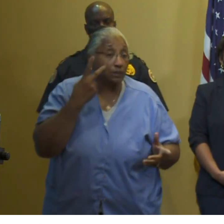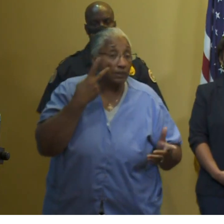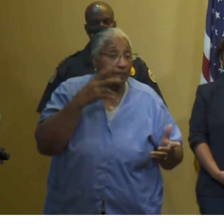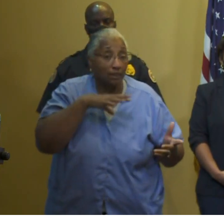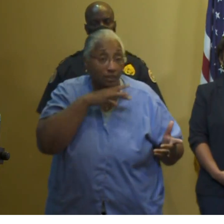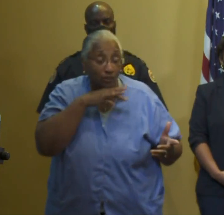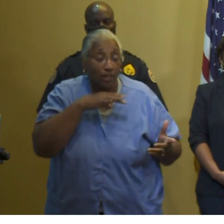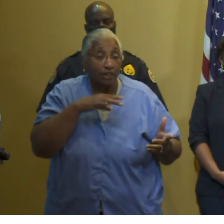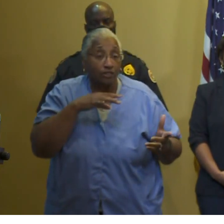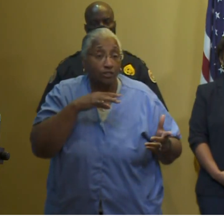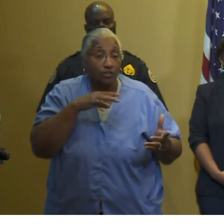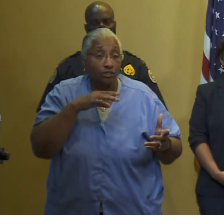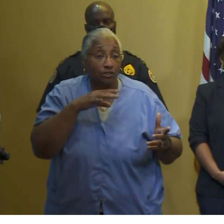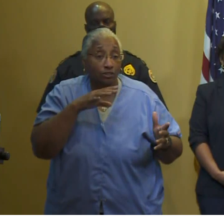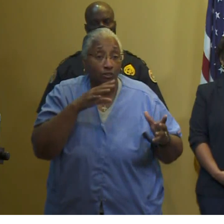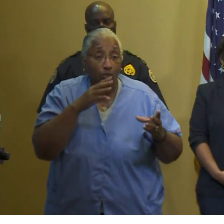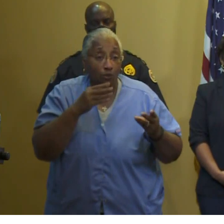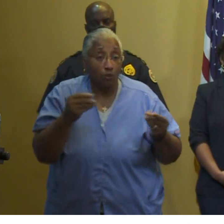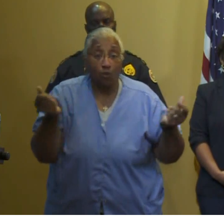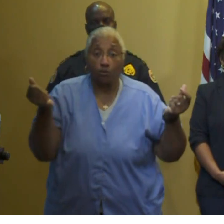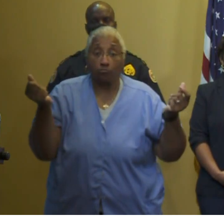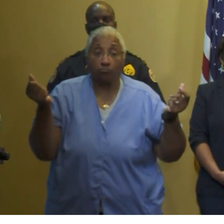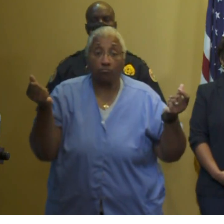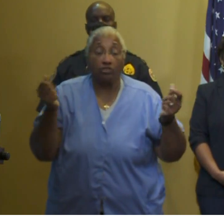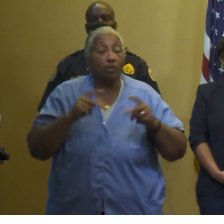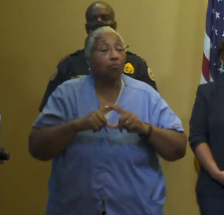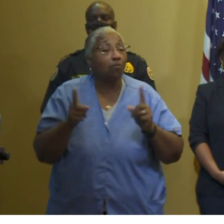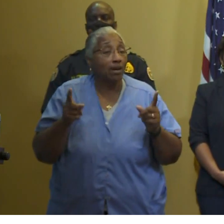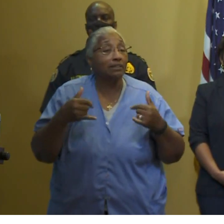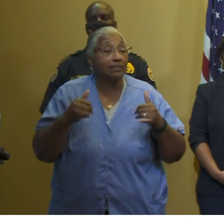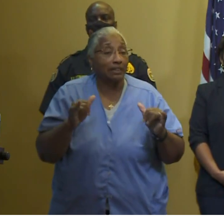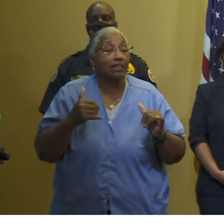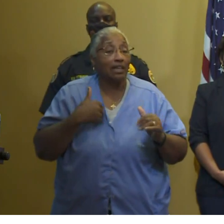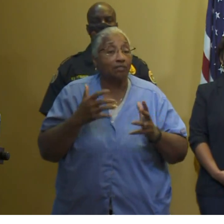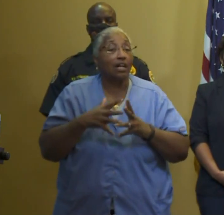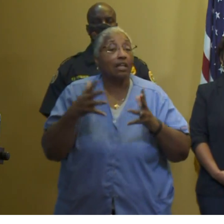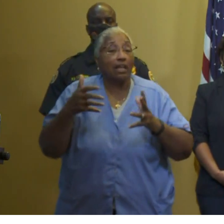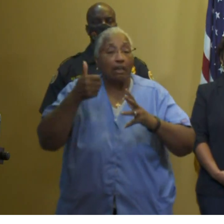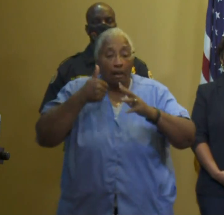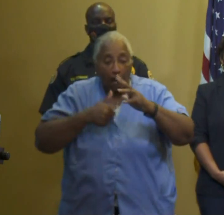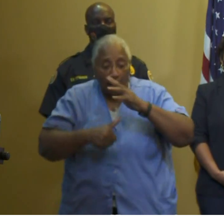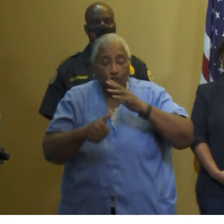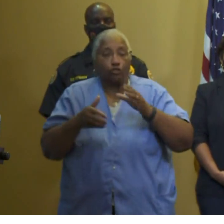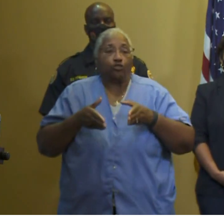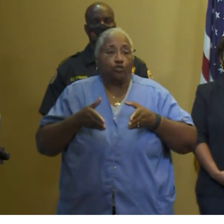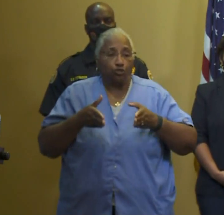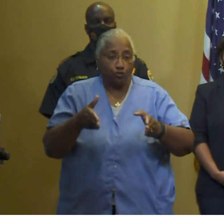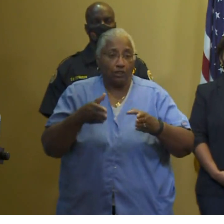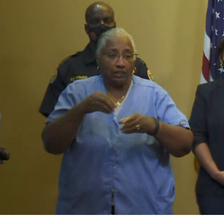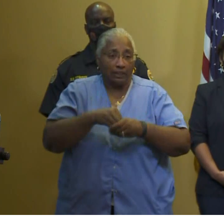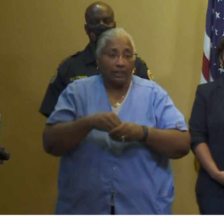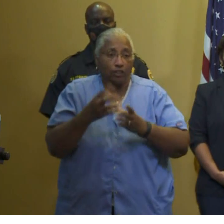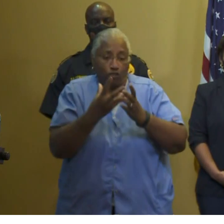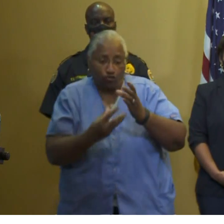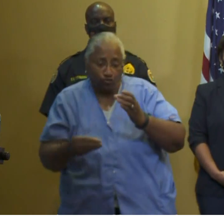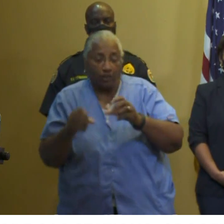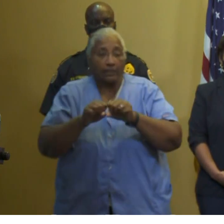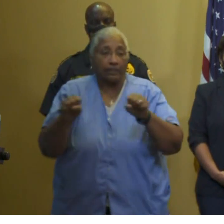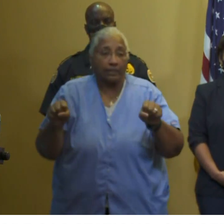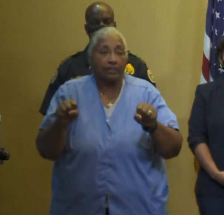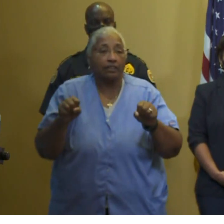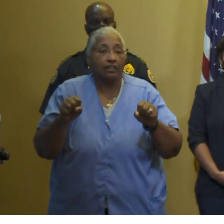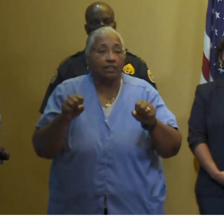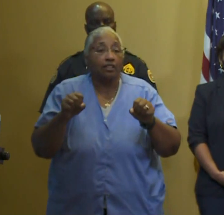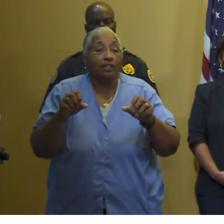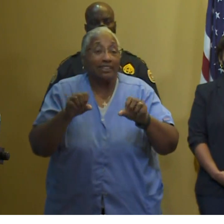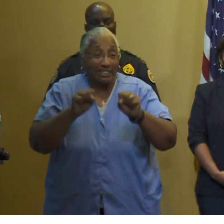gone if you're driving down the street or walking down the street, but there's plenty under the street in the drain system. We're just trying to get that out of there so it doesn't sit there